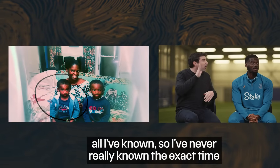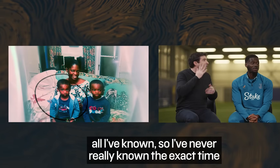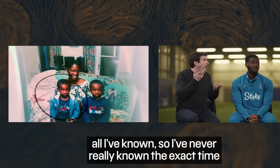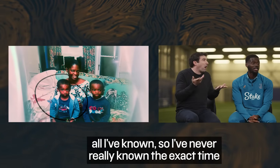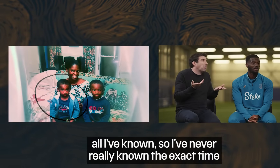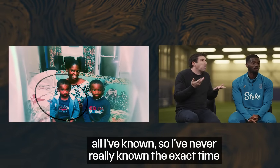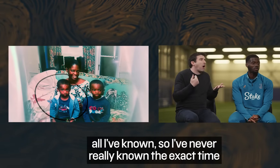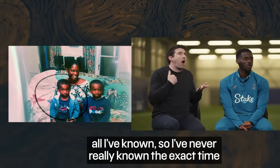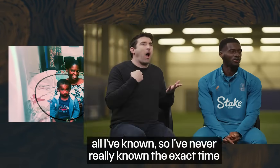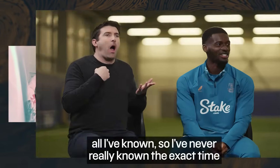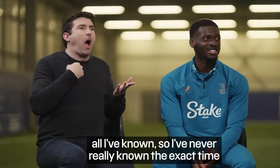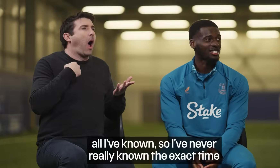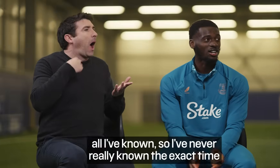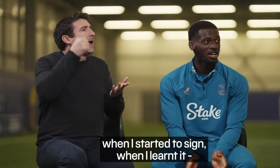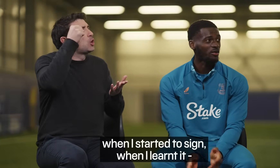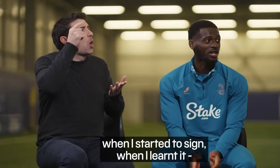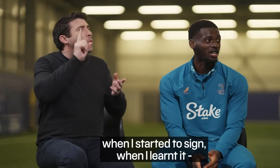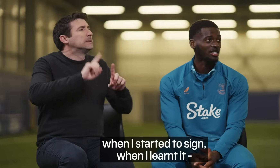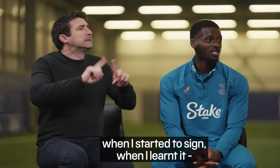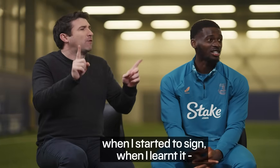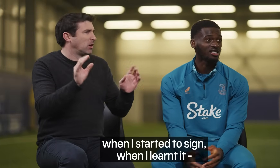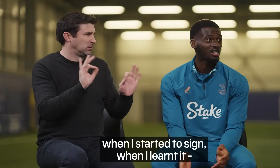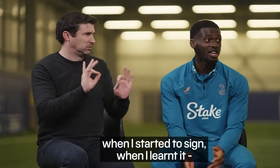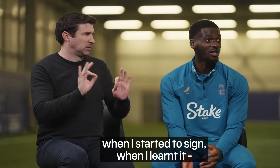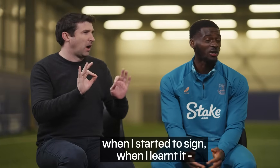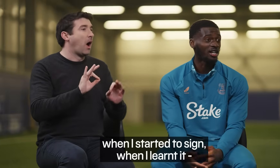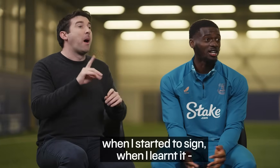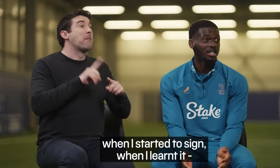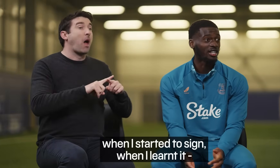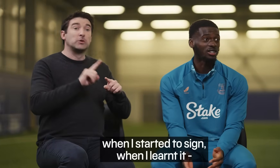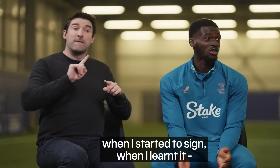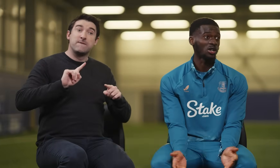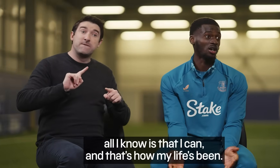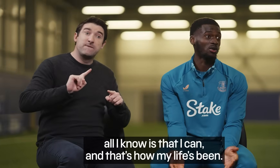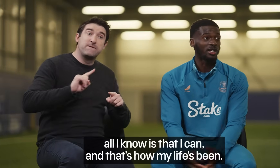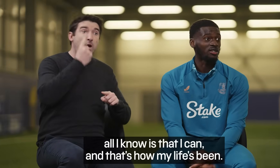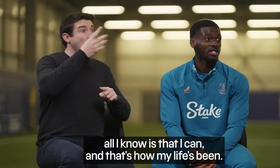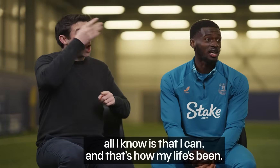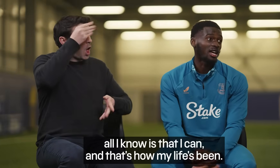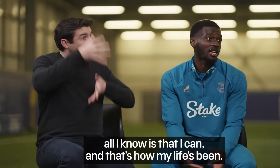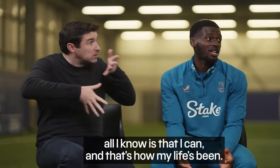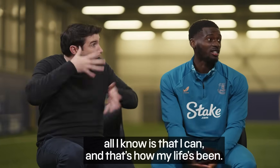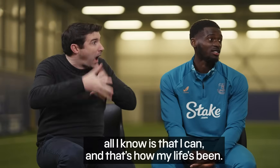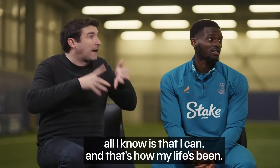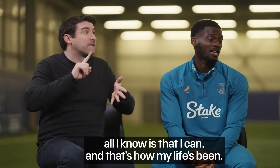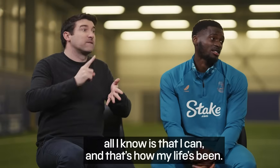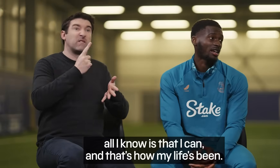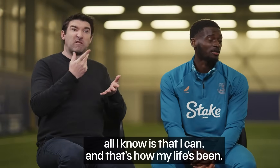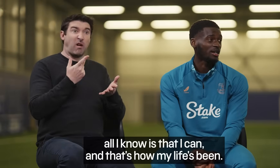never really known the exact time when I started to sign, when I learned it. All I know is that I can, and that's how my life's